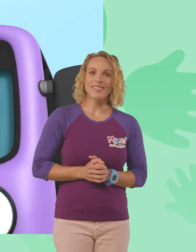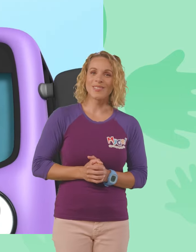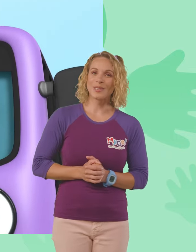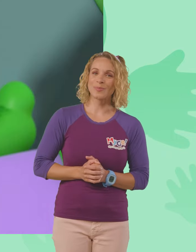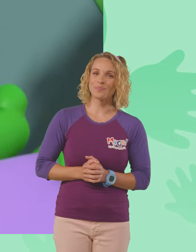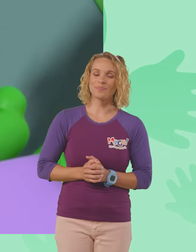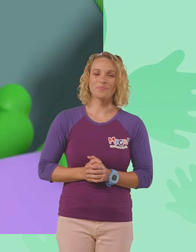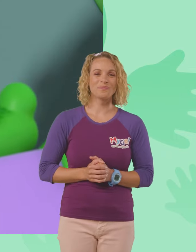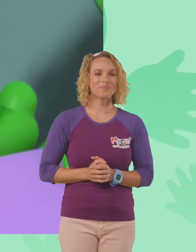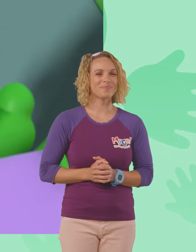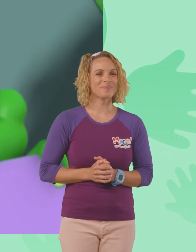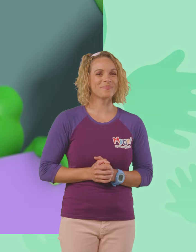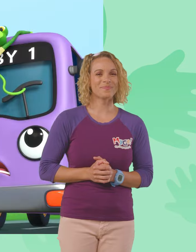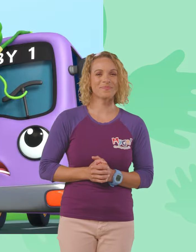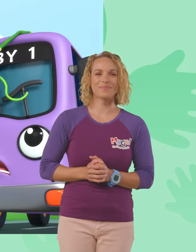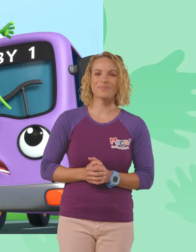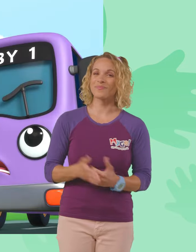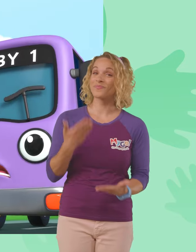Whoa!